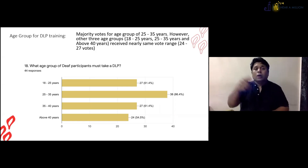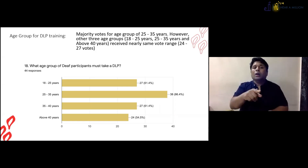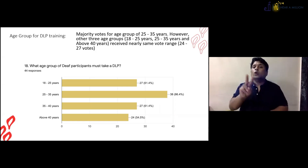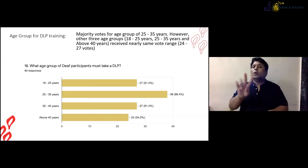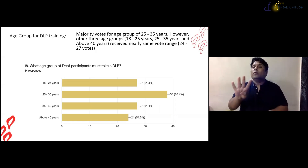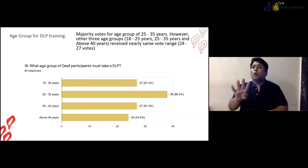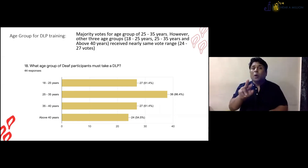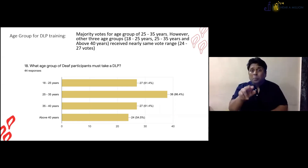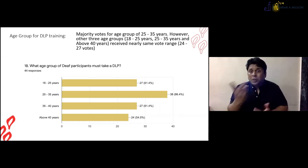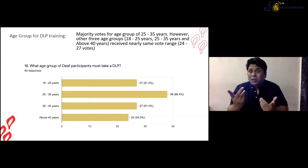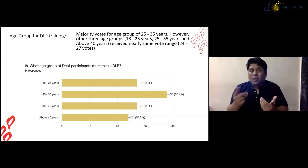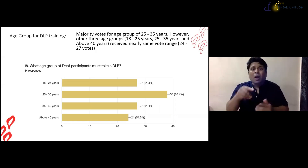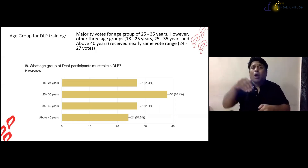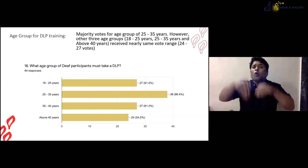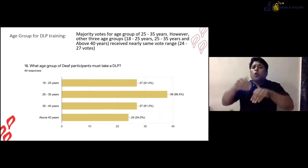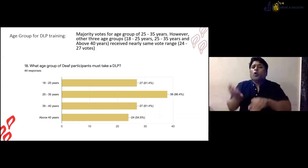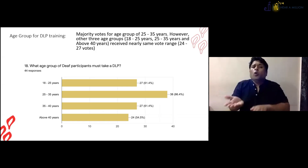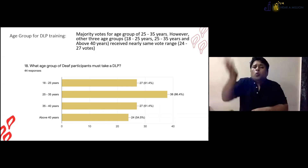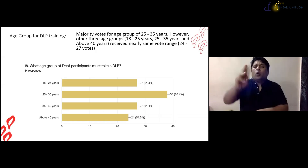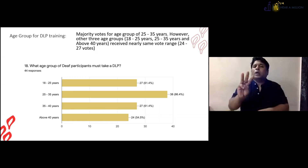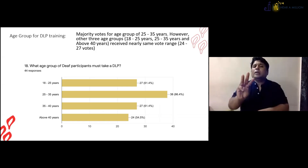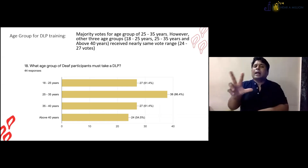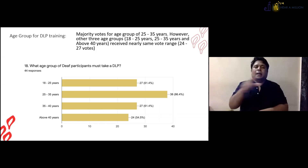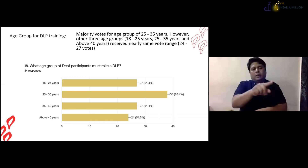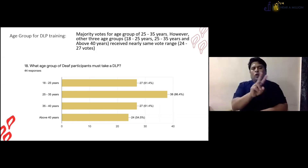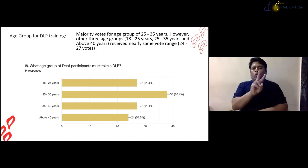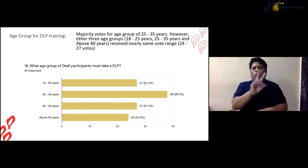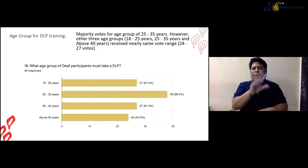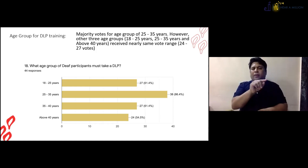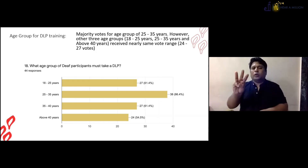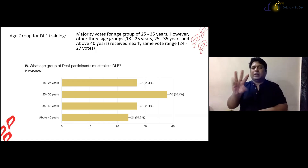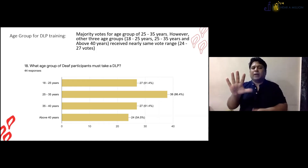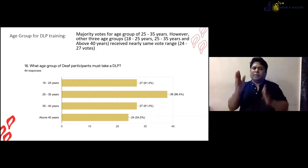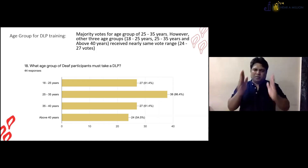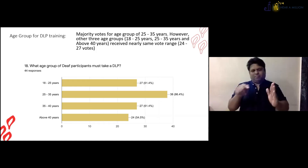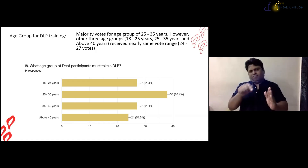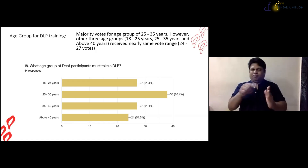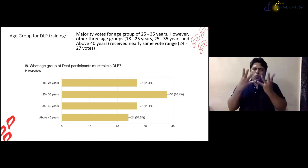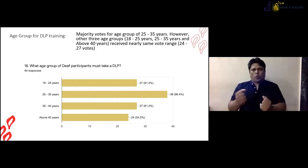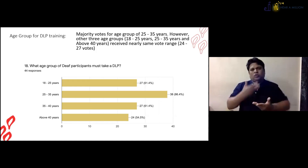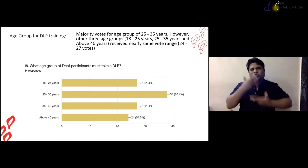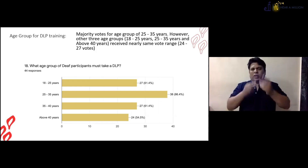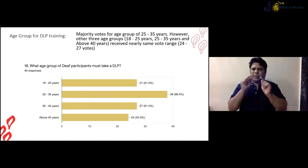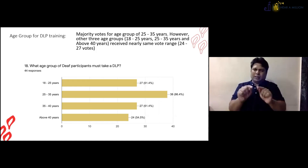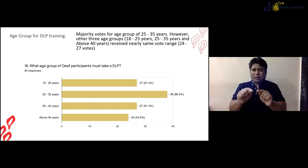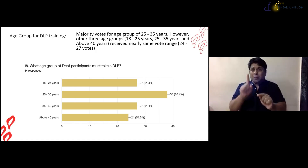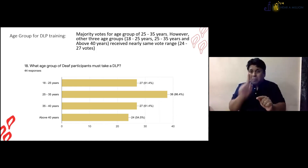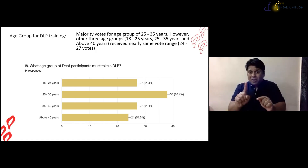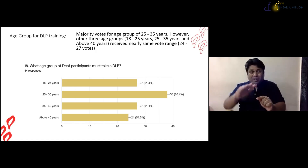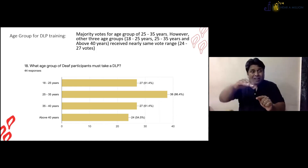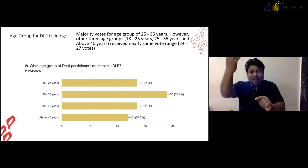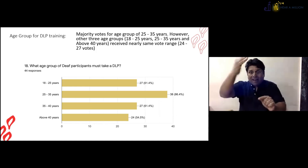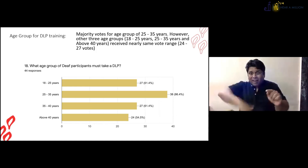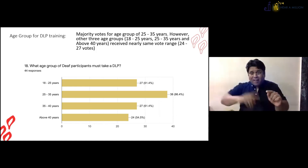and 40 plus 24 people. So that means that 38, 25 to 35 is the right age group